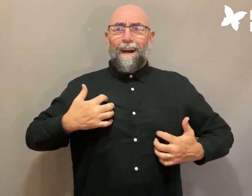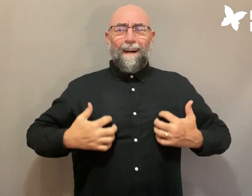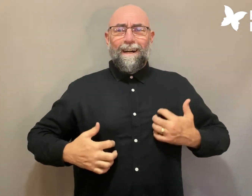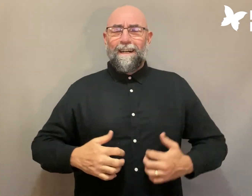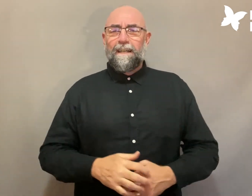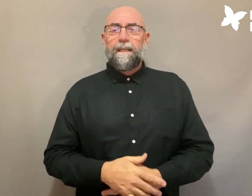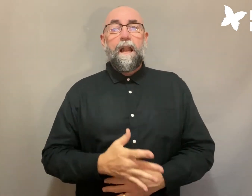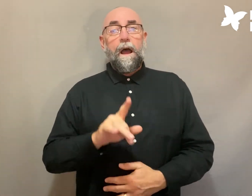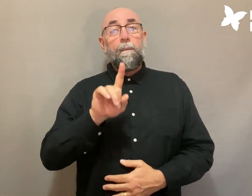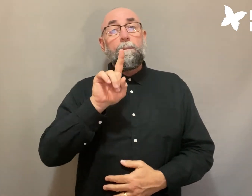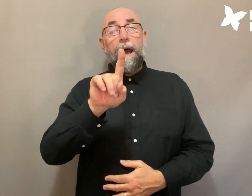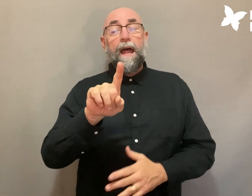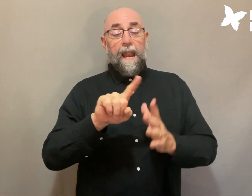But she was always anxious.